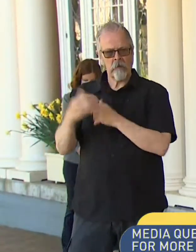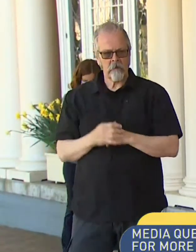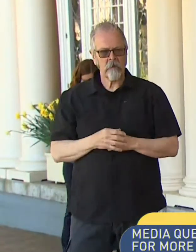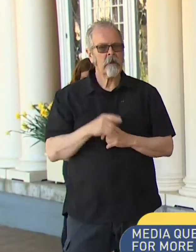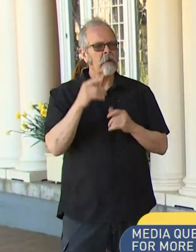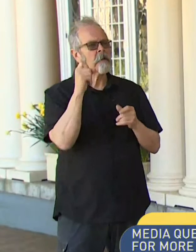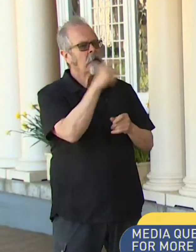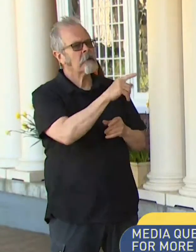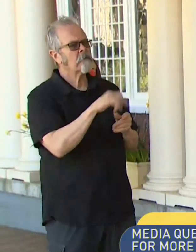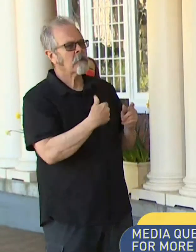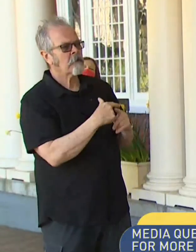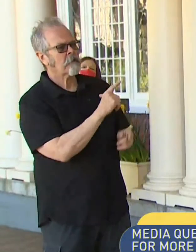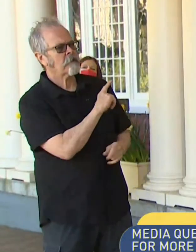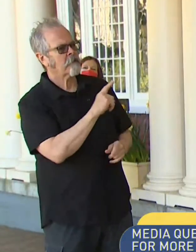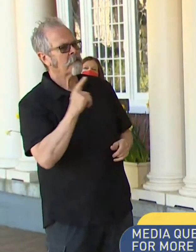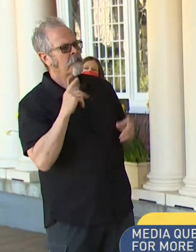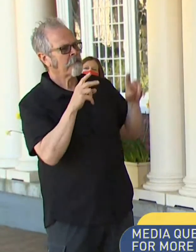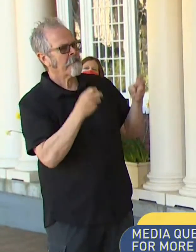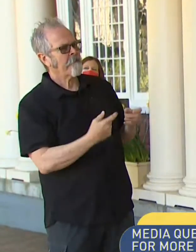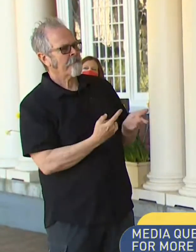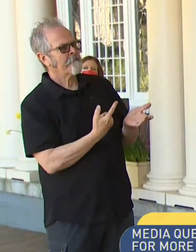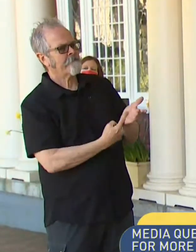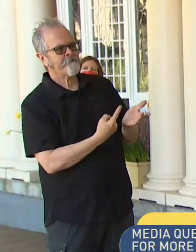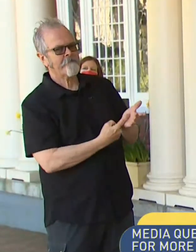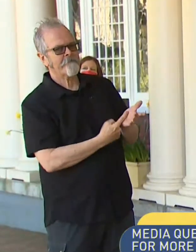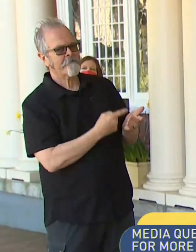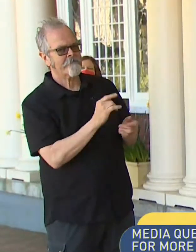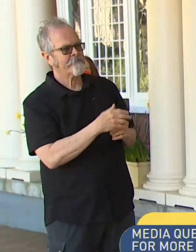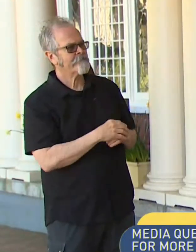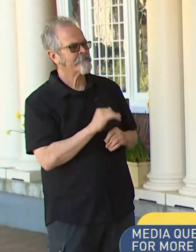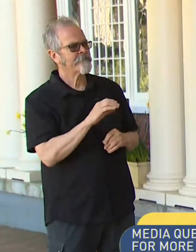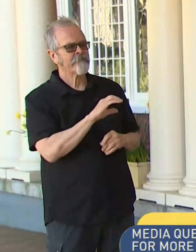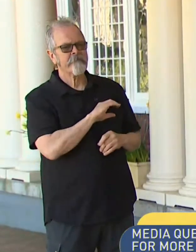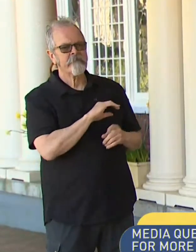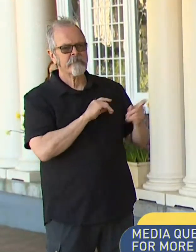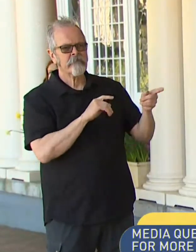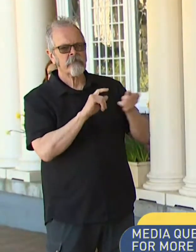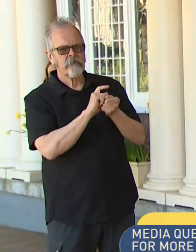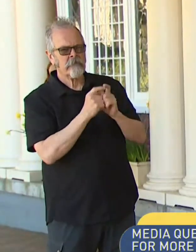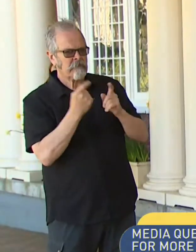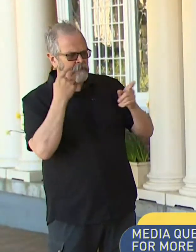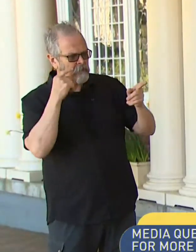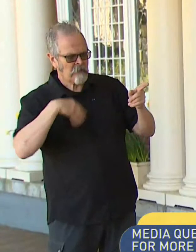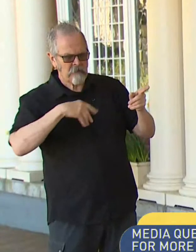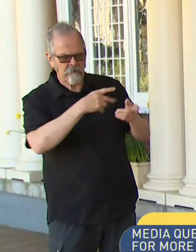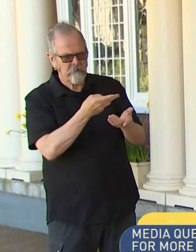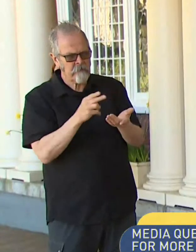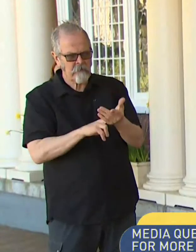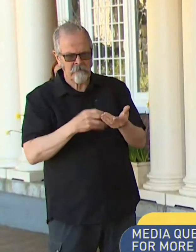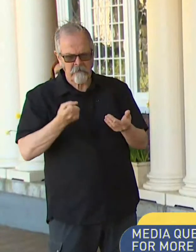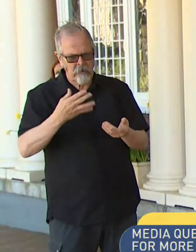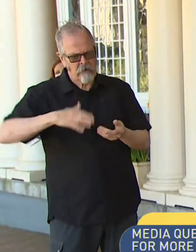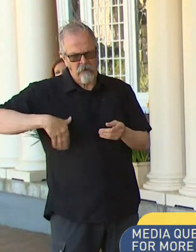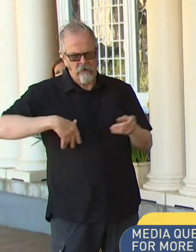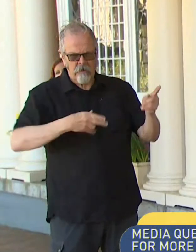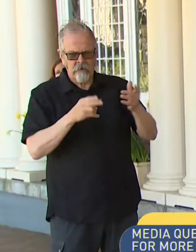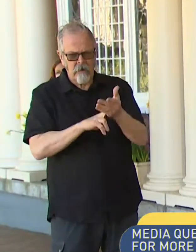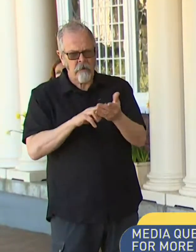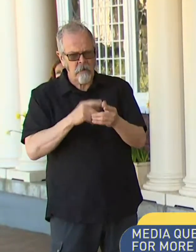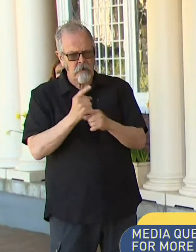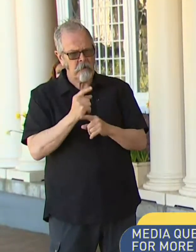There have been many police reform bills. I don't think you've had a chance to sign many of them yet. But would you just talk about the sort